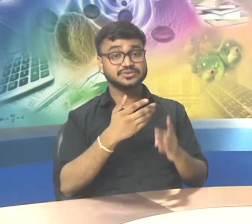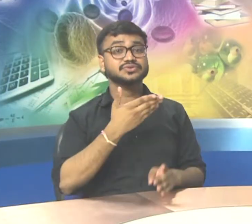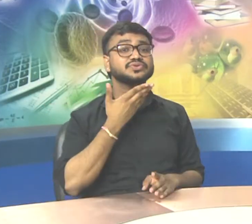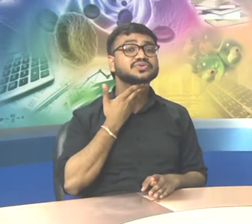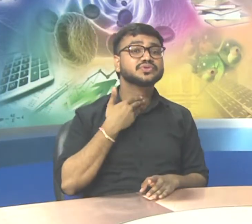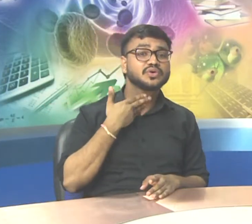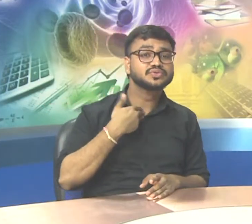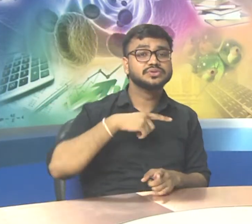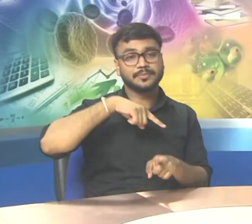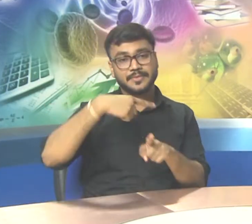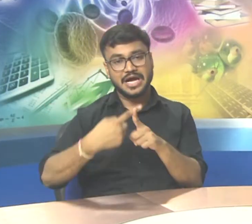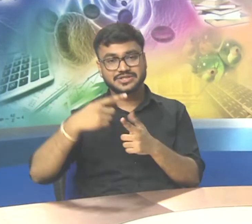beetroot,